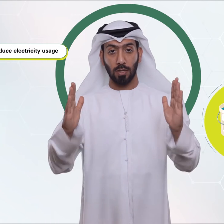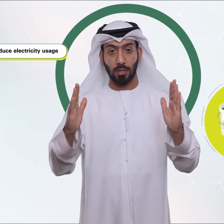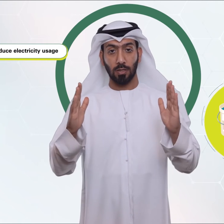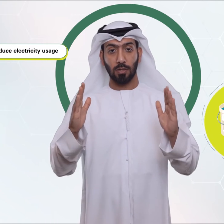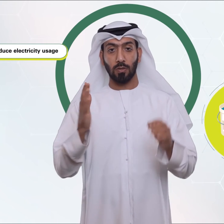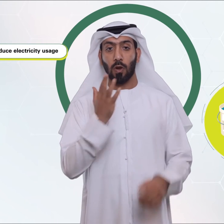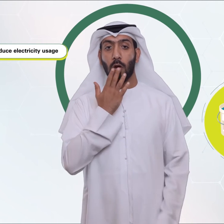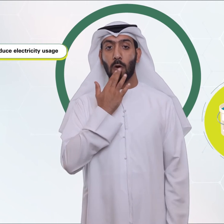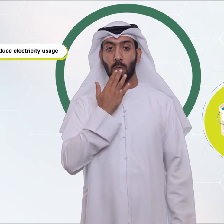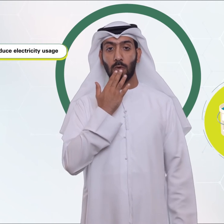colors.